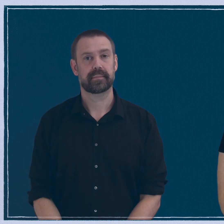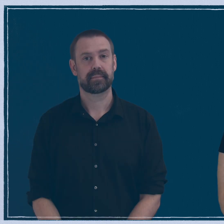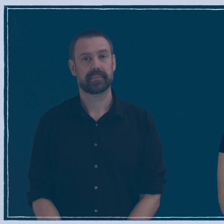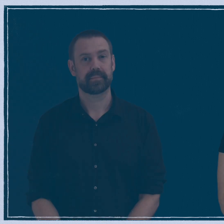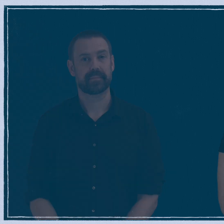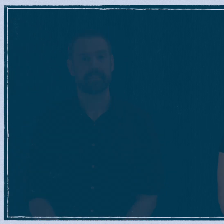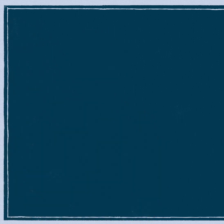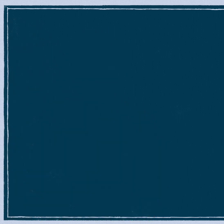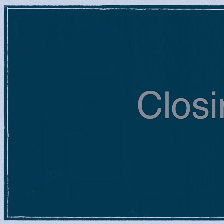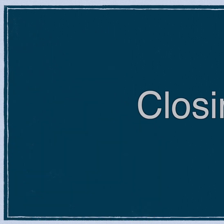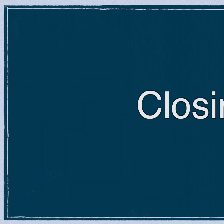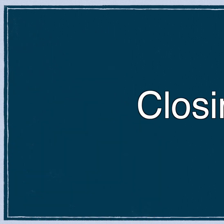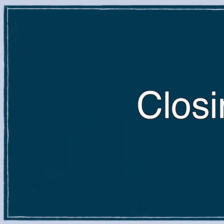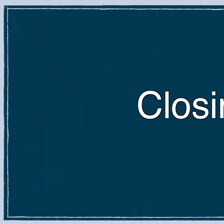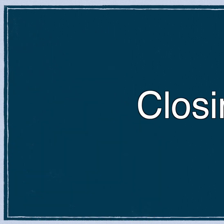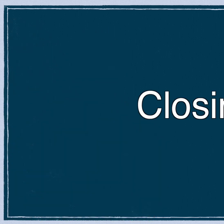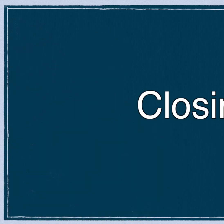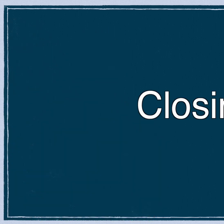they start school.